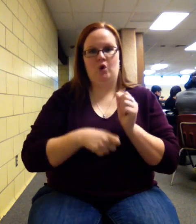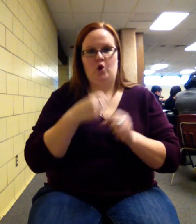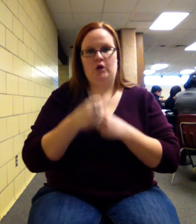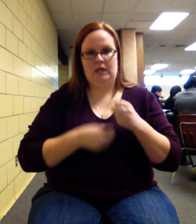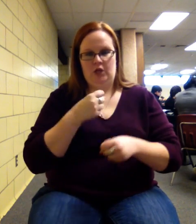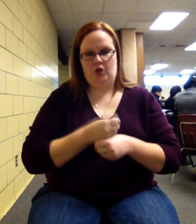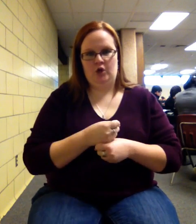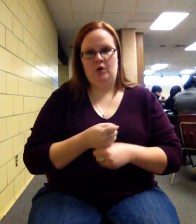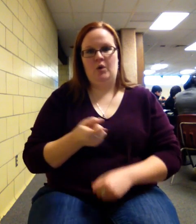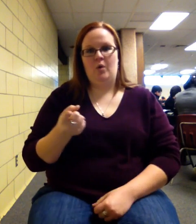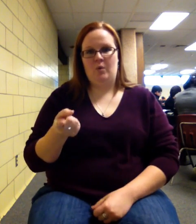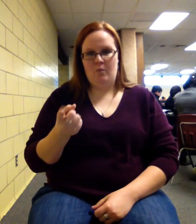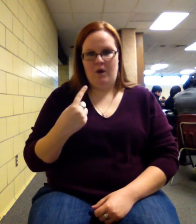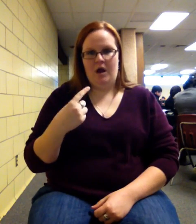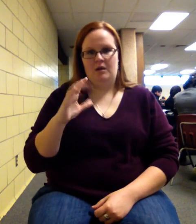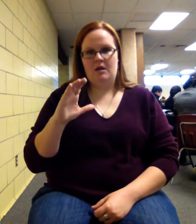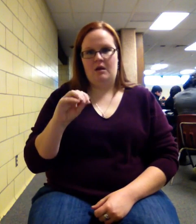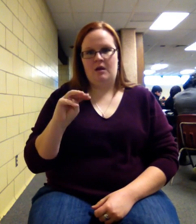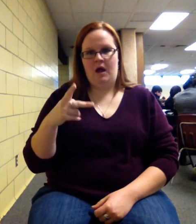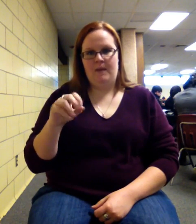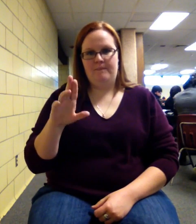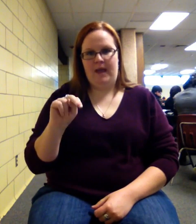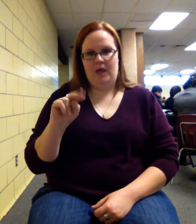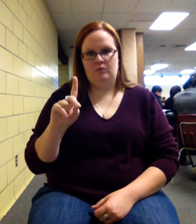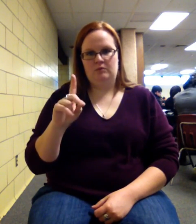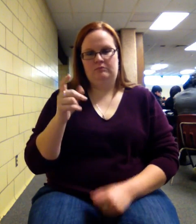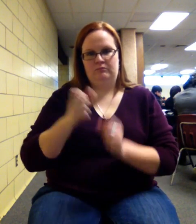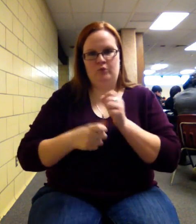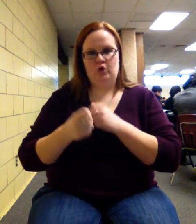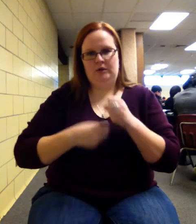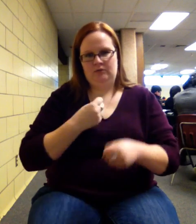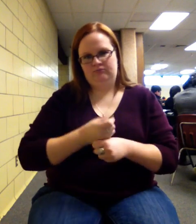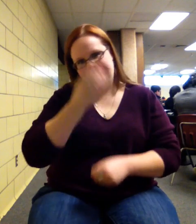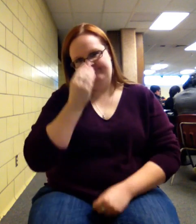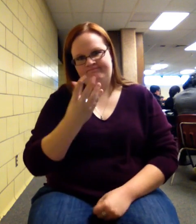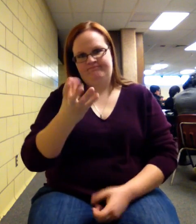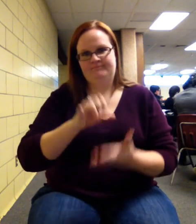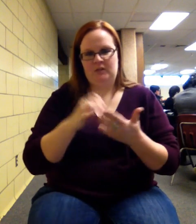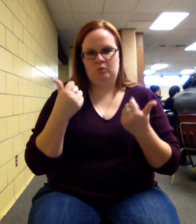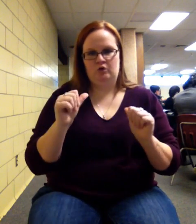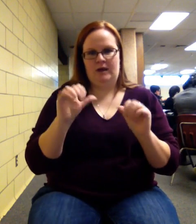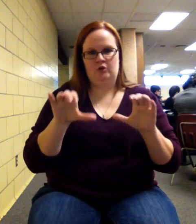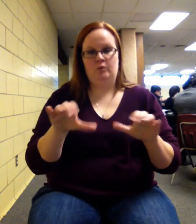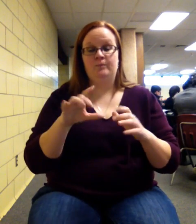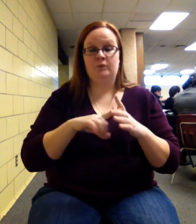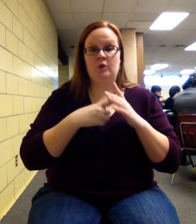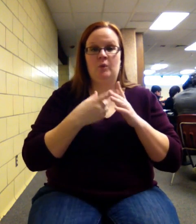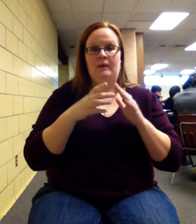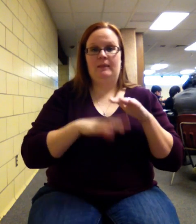1 compounding per year. That's what we're doing, to let you know. So as we get started with these basic functions,